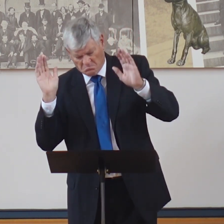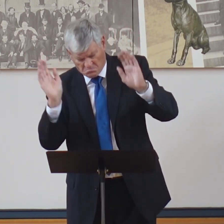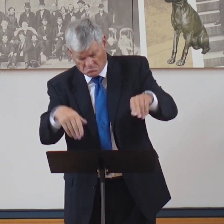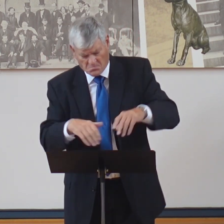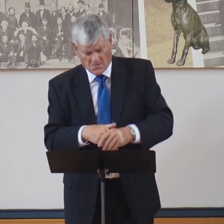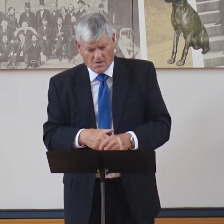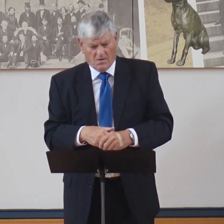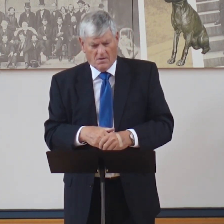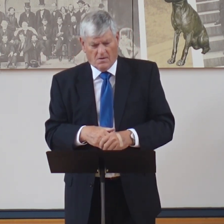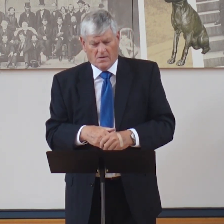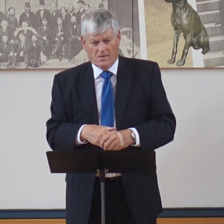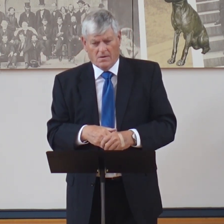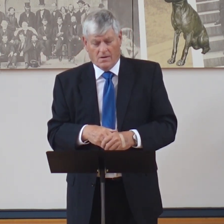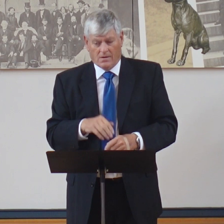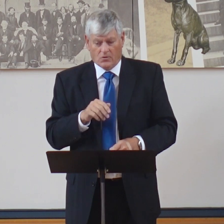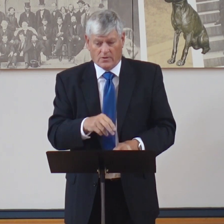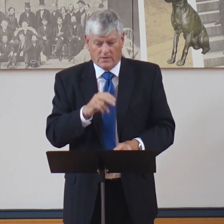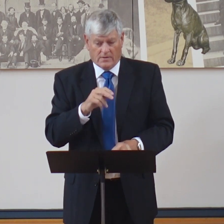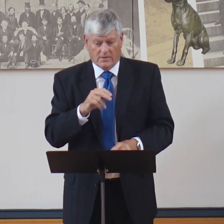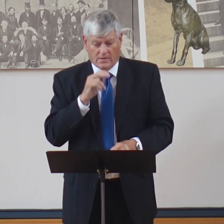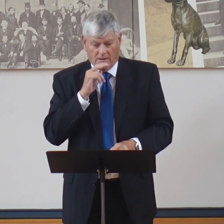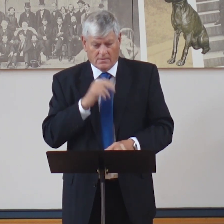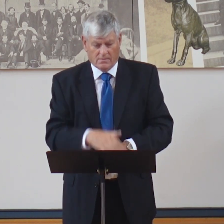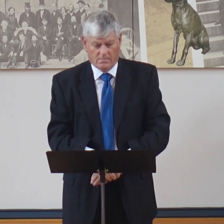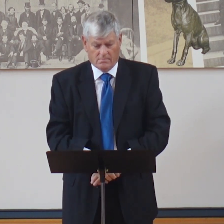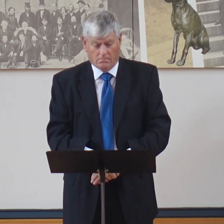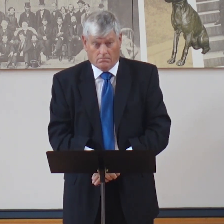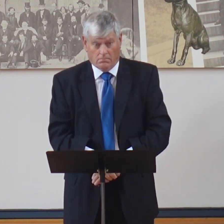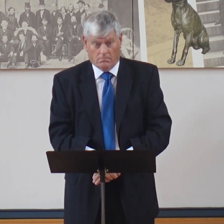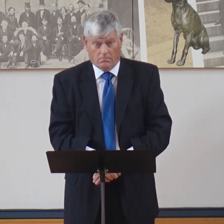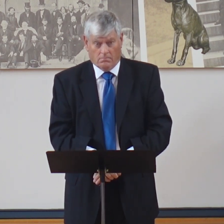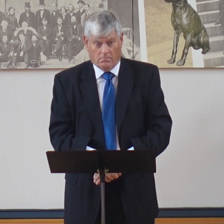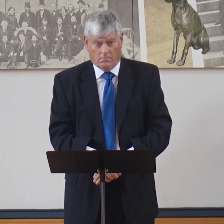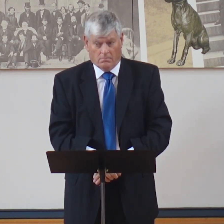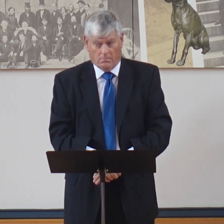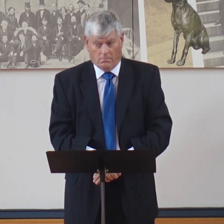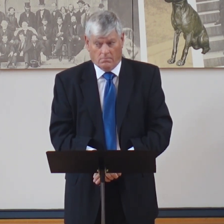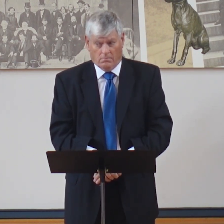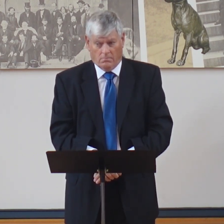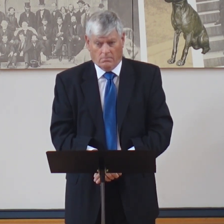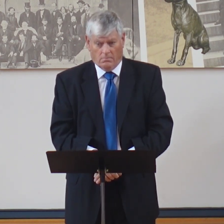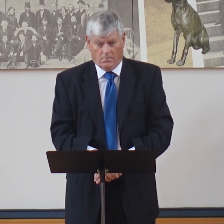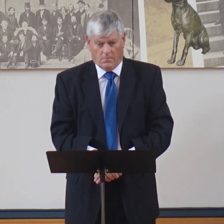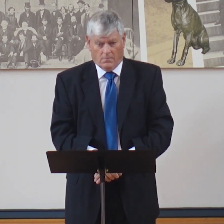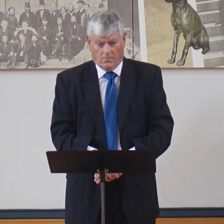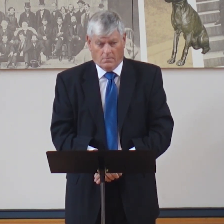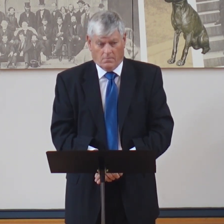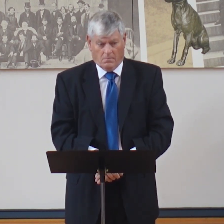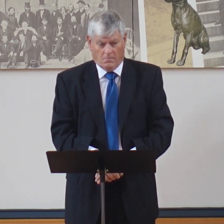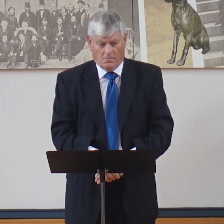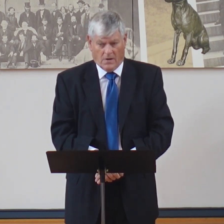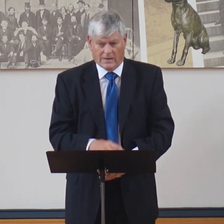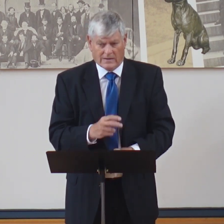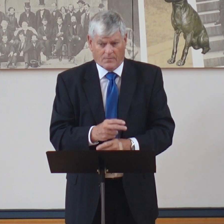his hometown. So that was the announcement that was made, and Nancy immediately thought,